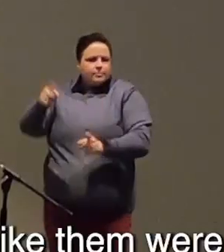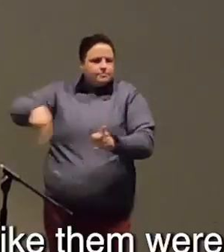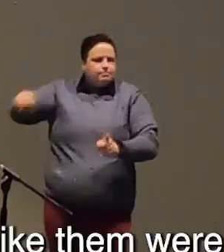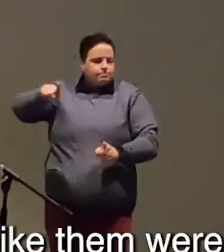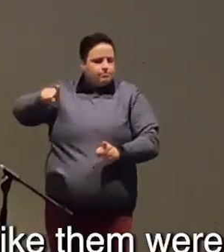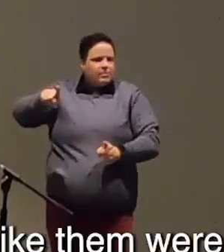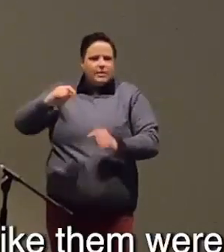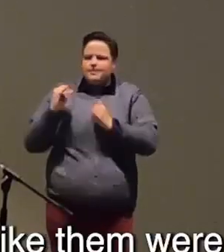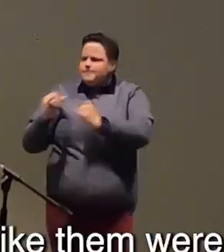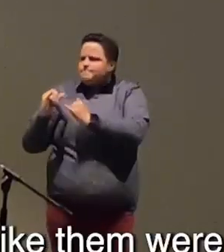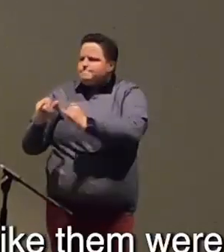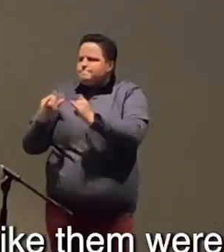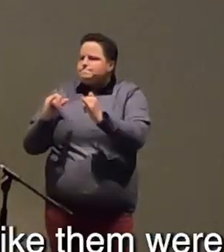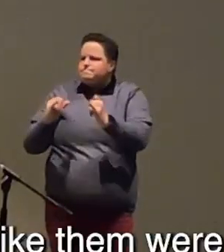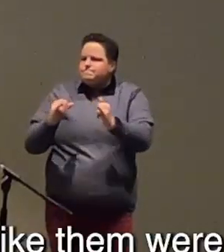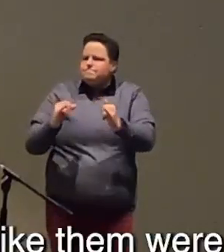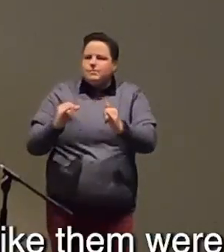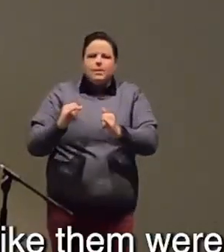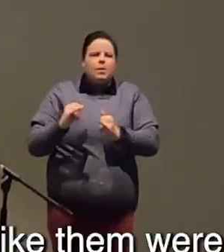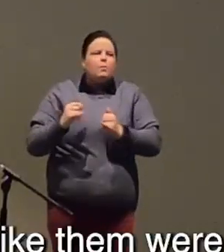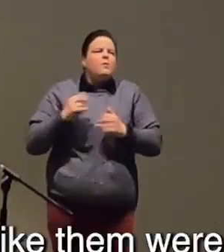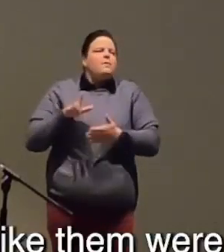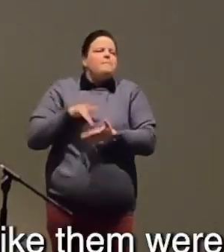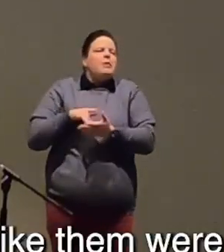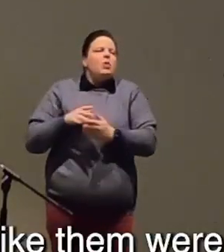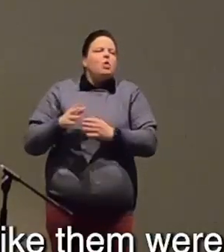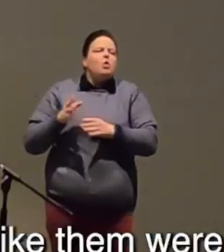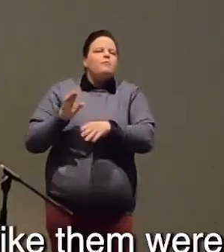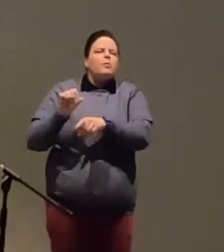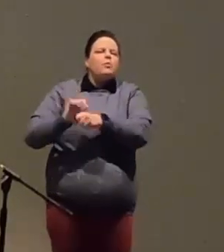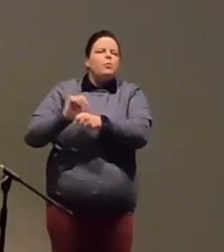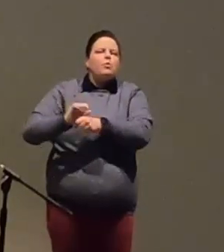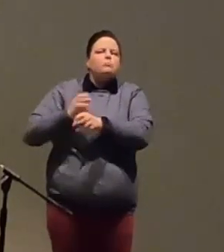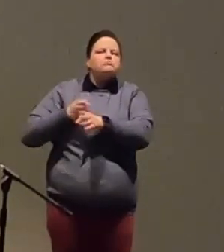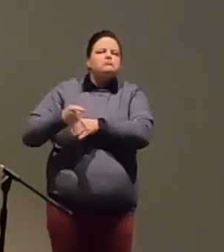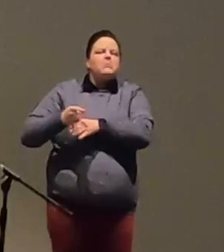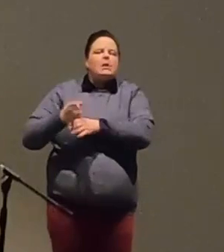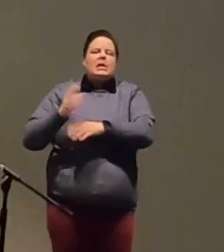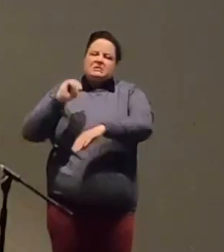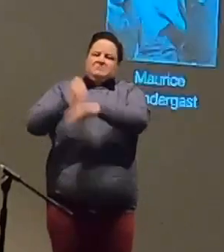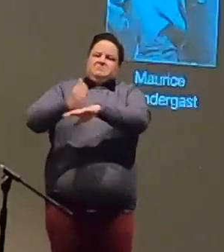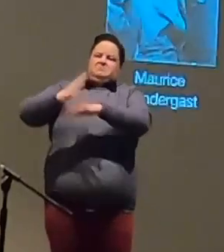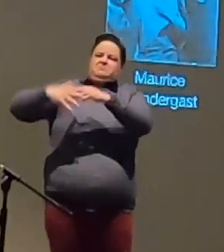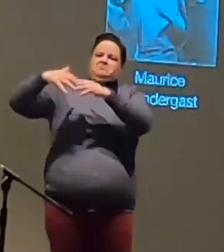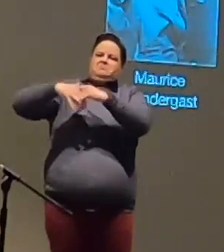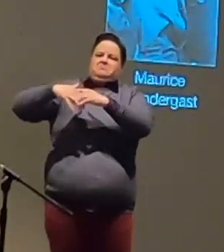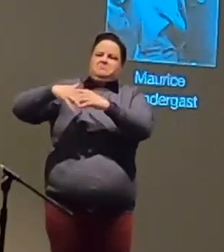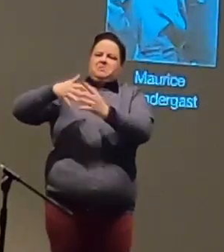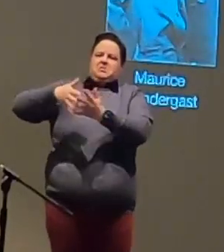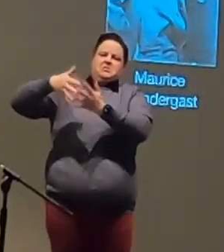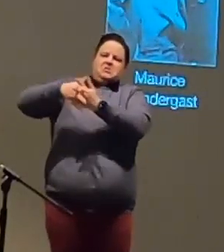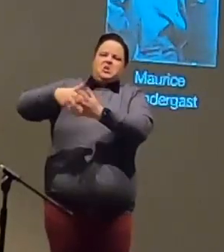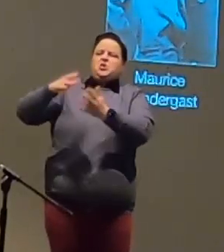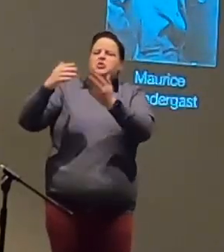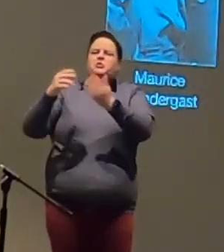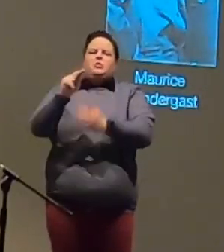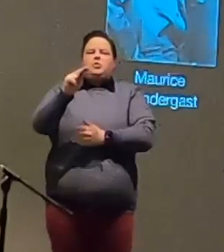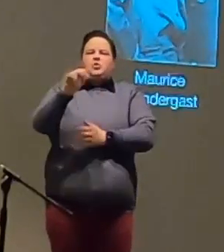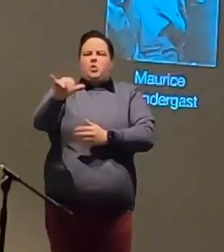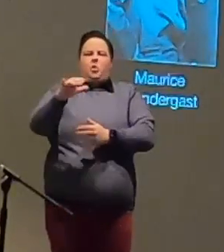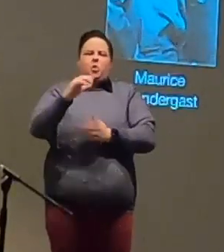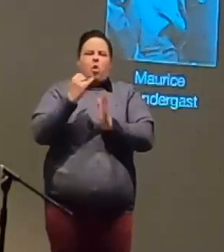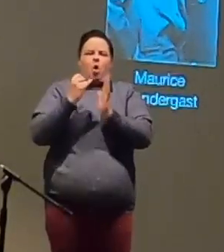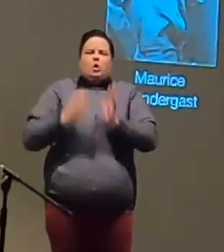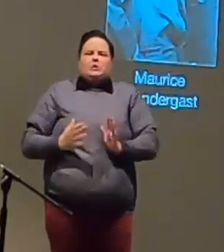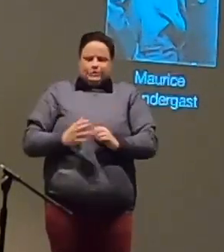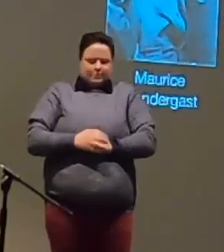were, like them, were mid-career, established New York artists. Maurice Prendergast came into